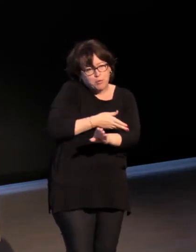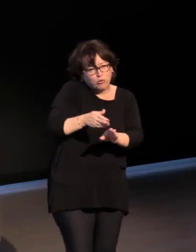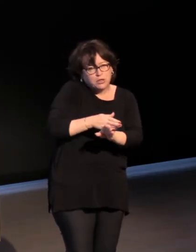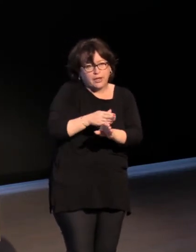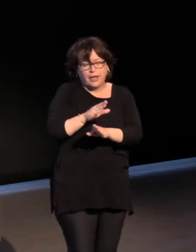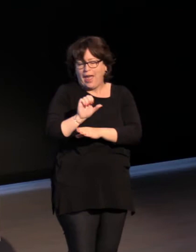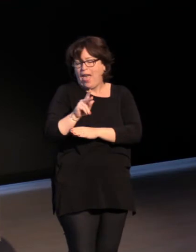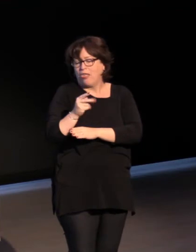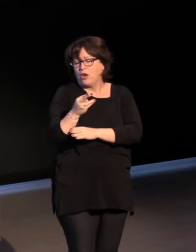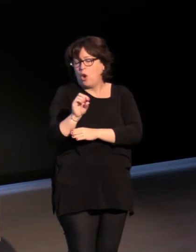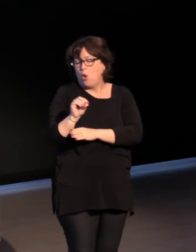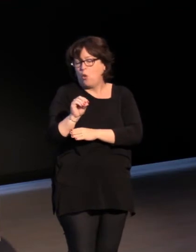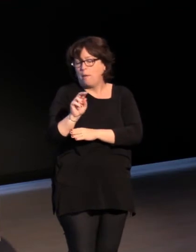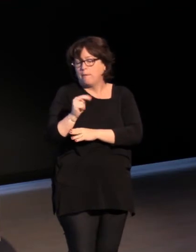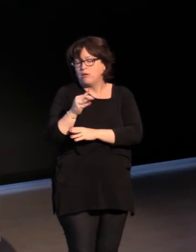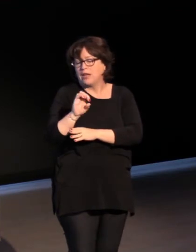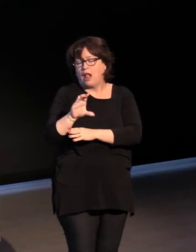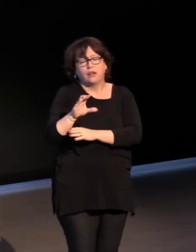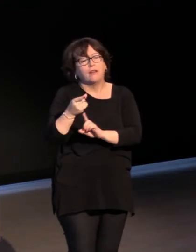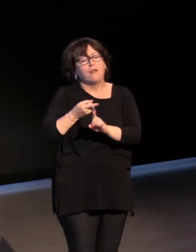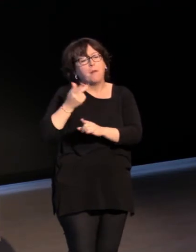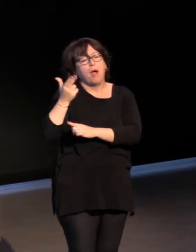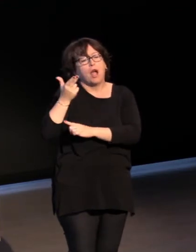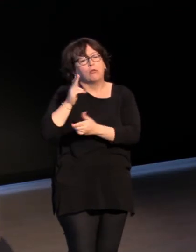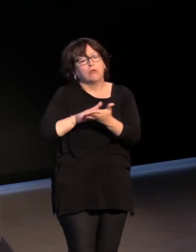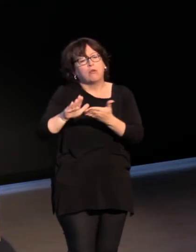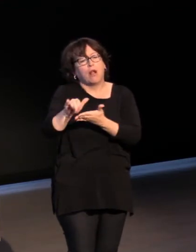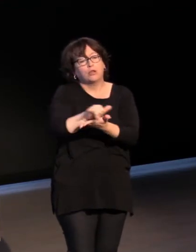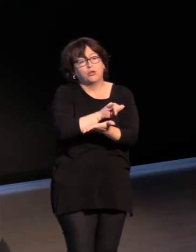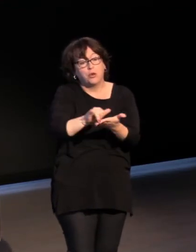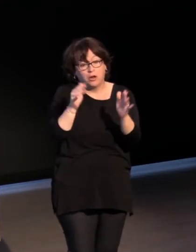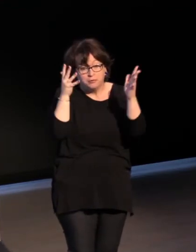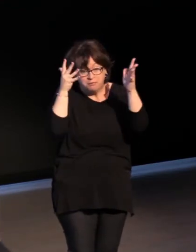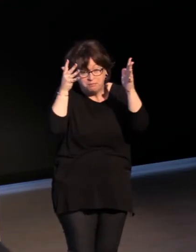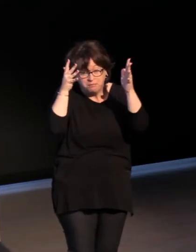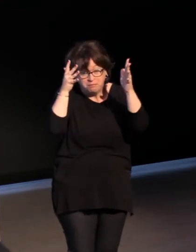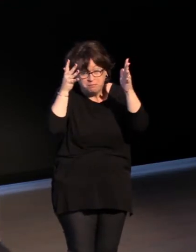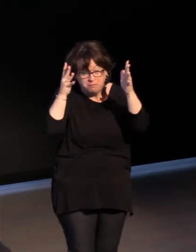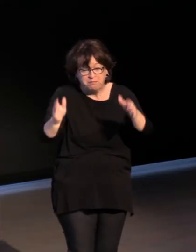City University of New York. Please give a round of applause for Kaisha.